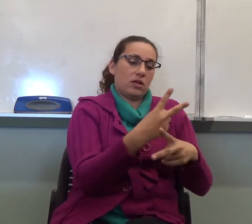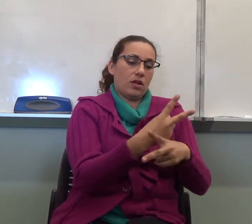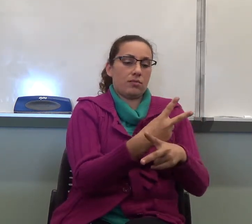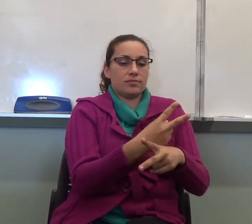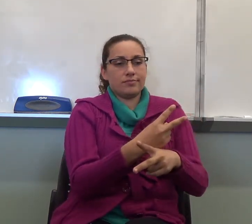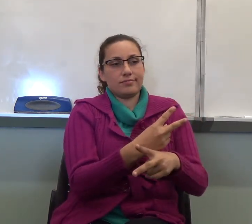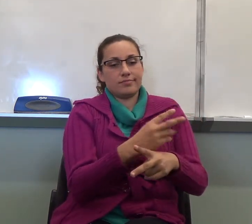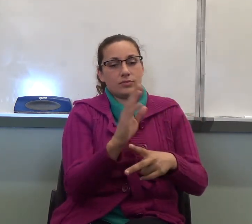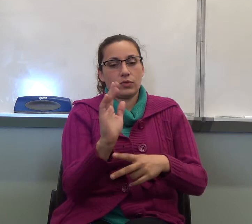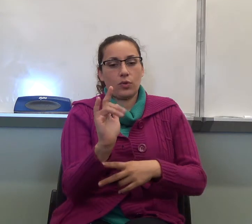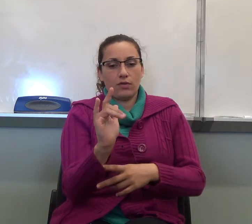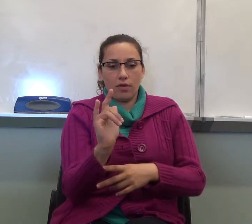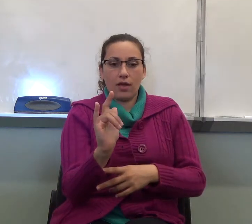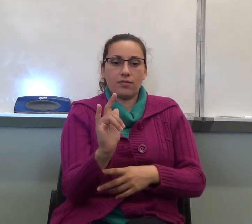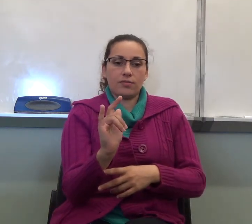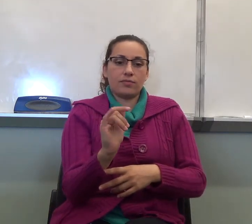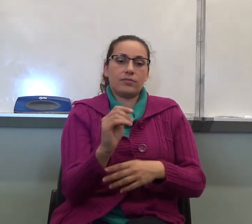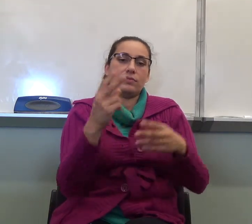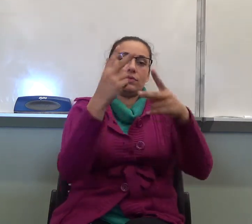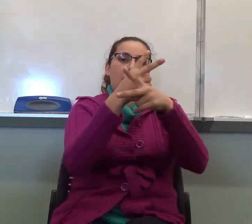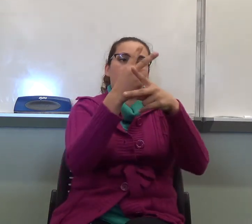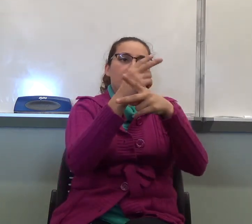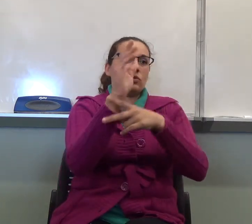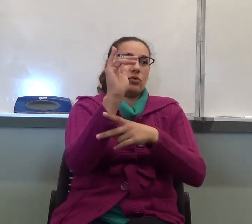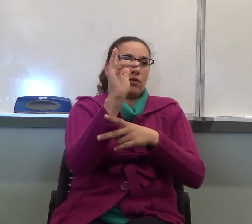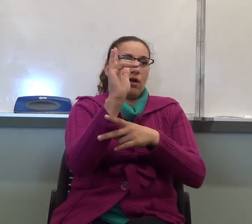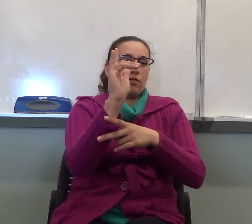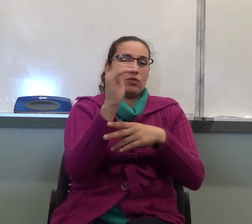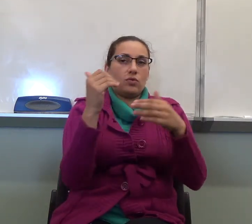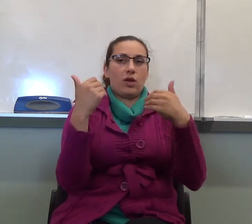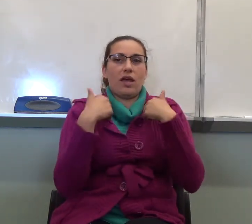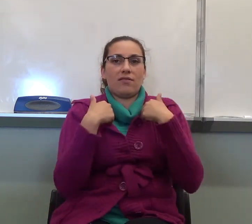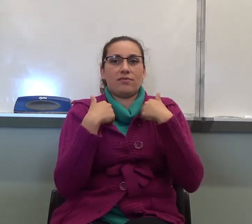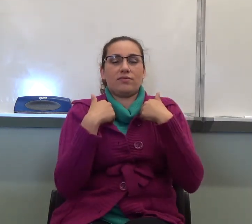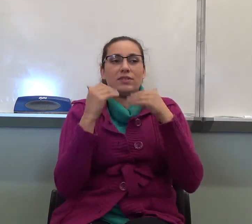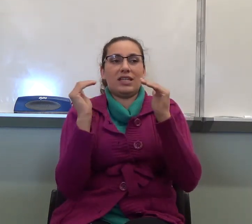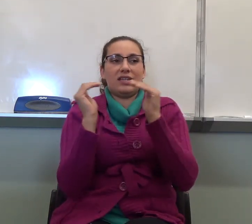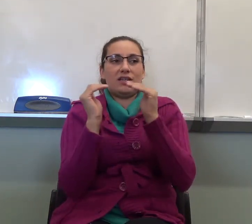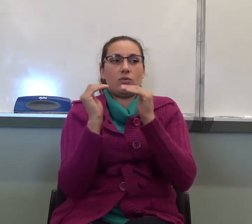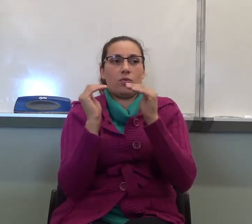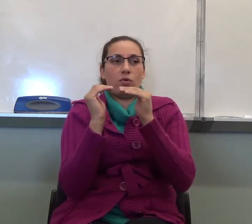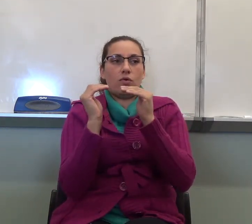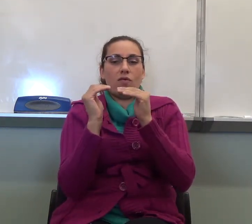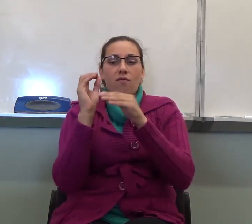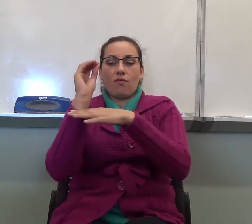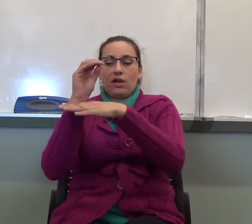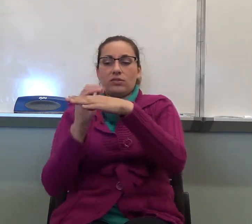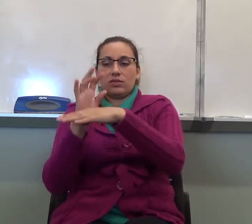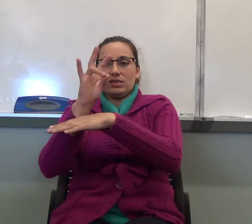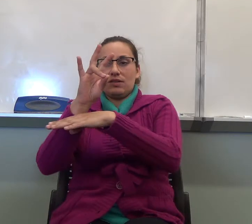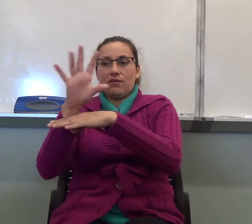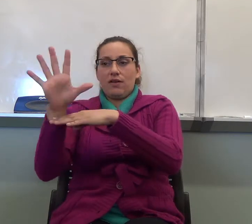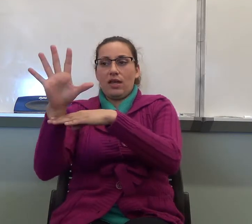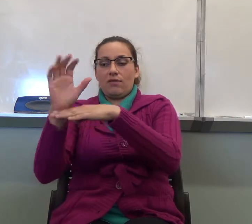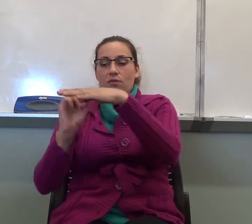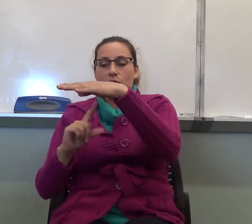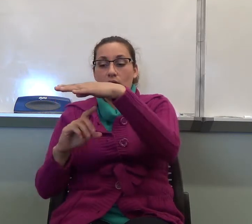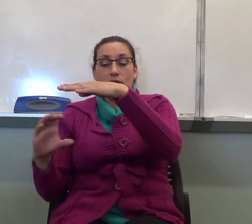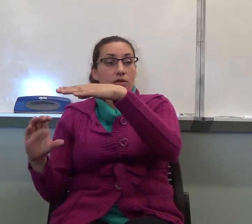25 and up here by 25. And you get an equivalent fraction, 75 hundredths. That's easy to write as a